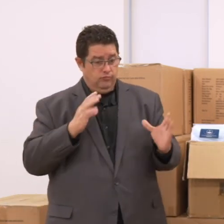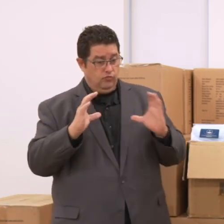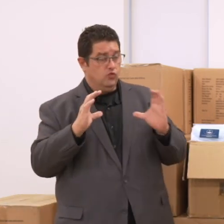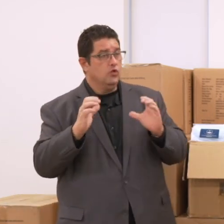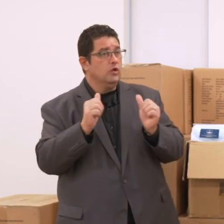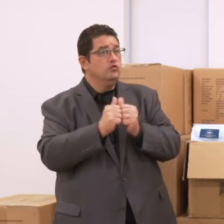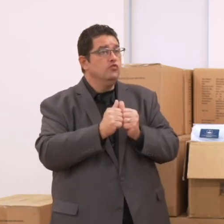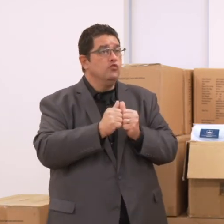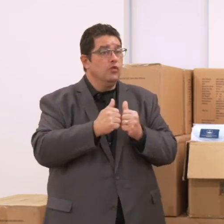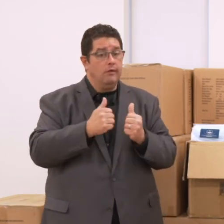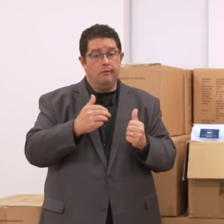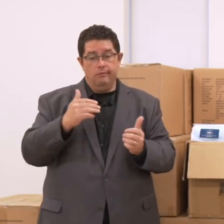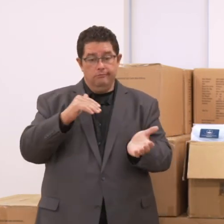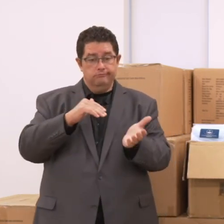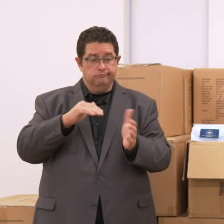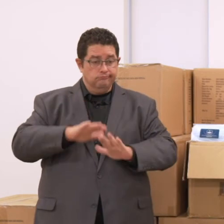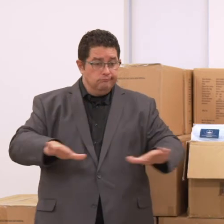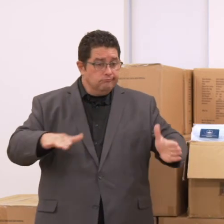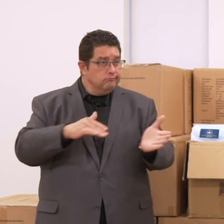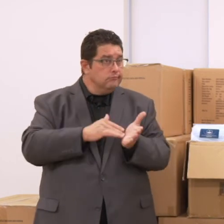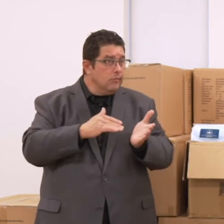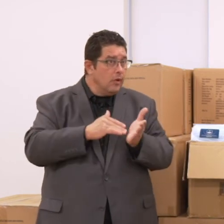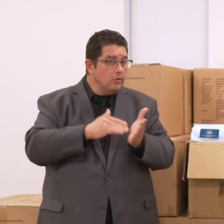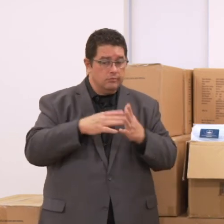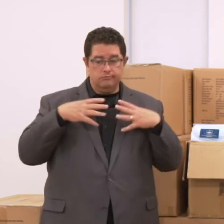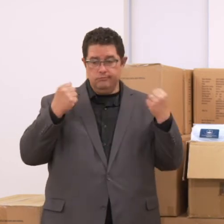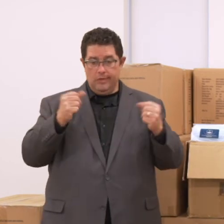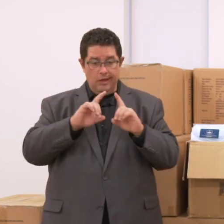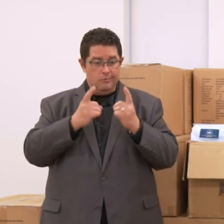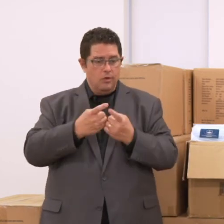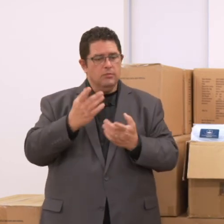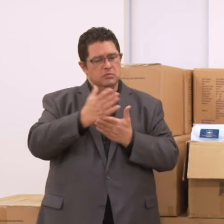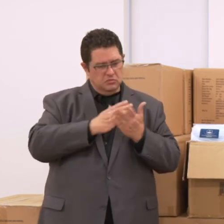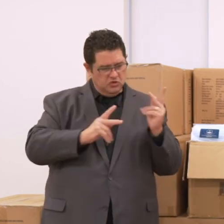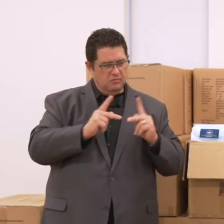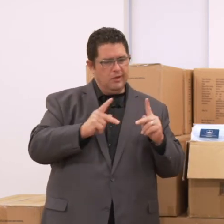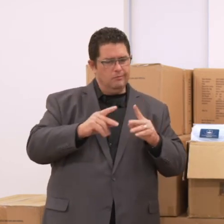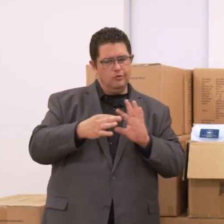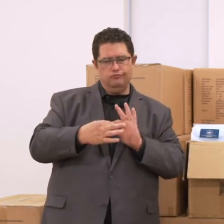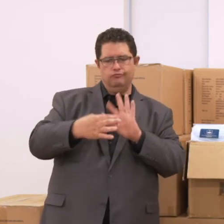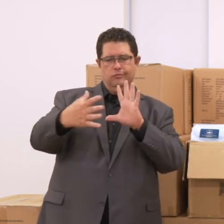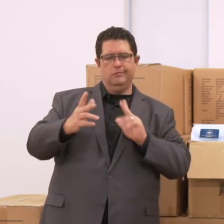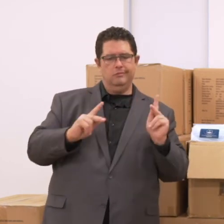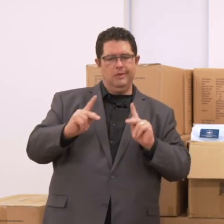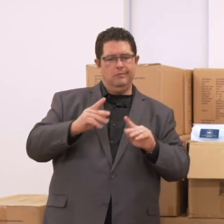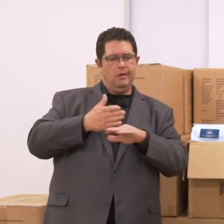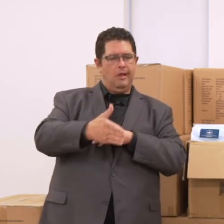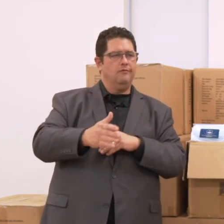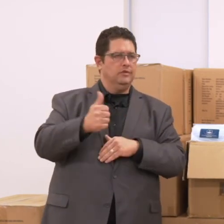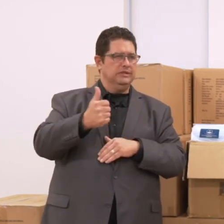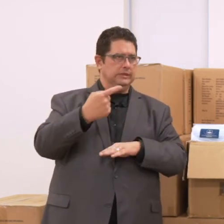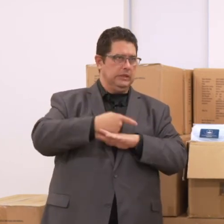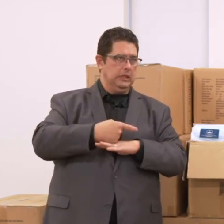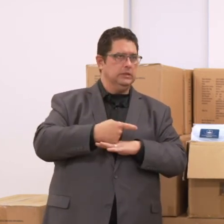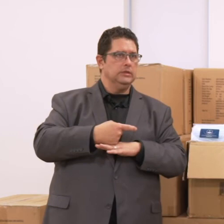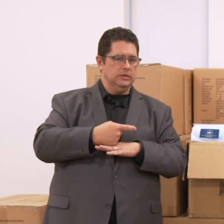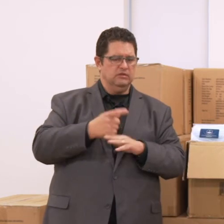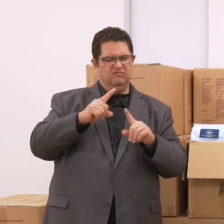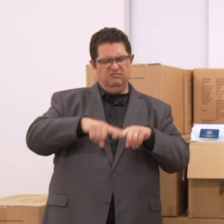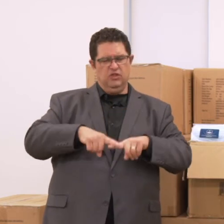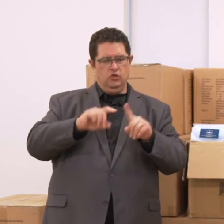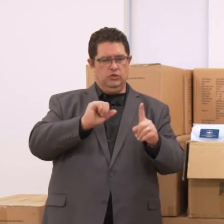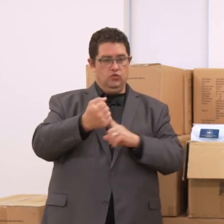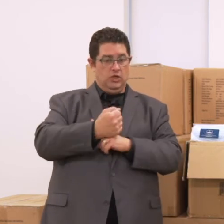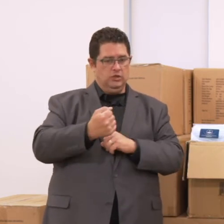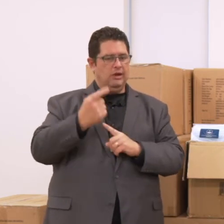with pediatricians or other doctors, the health department was releasing some people after 10 days, depending on their specific circumstances, which I believe related